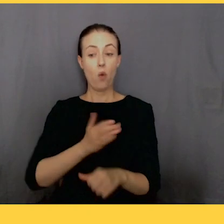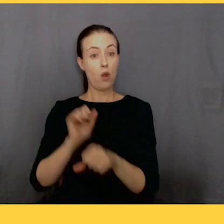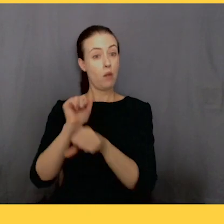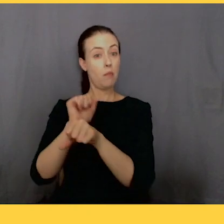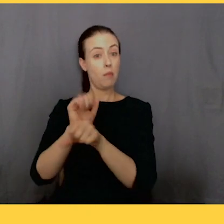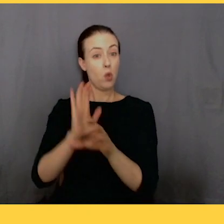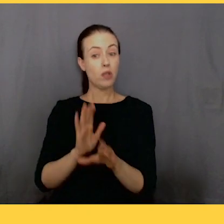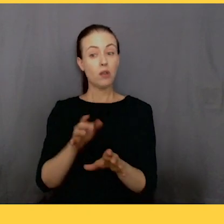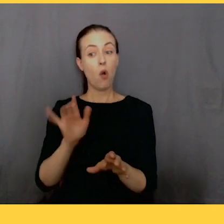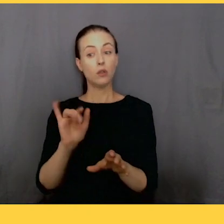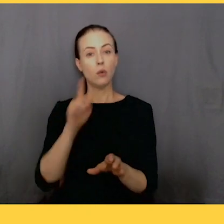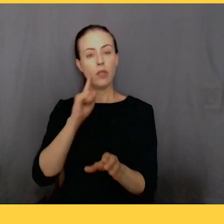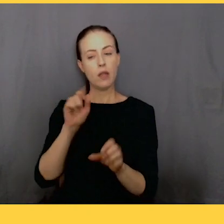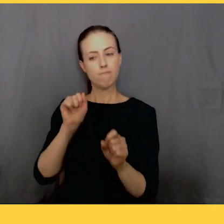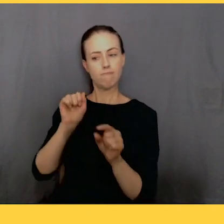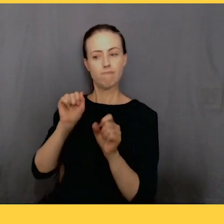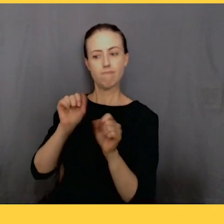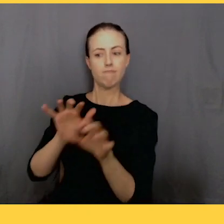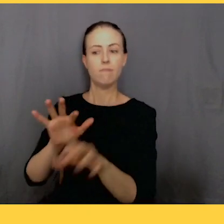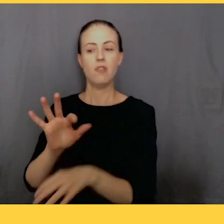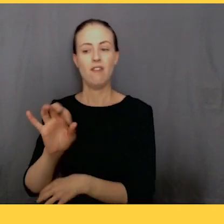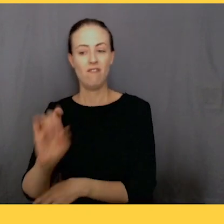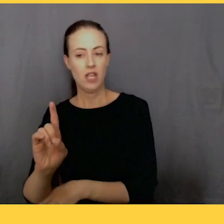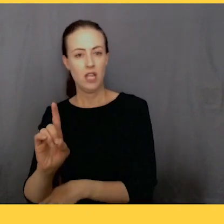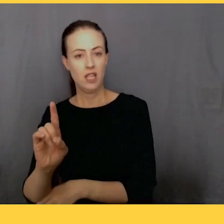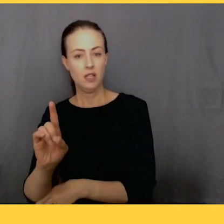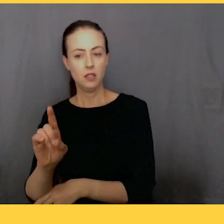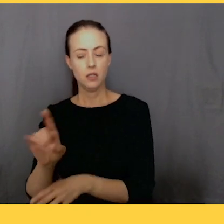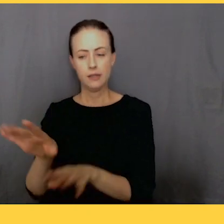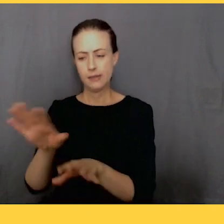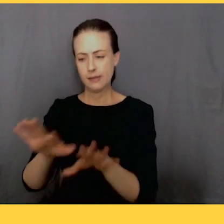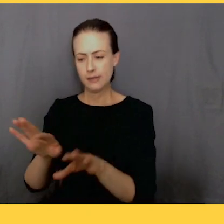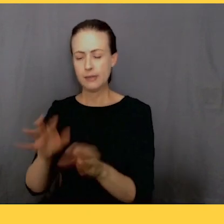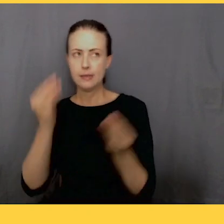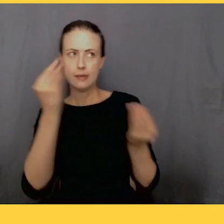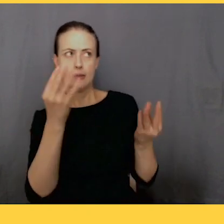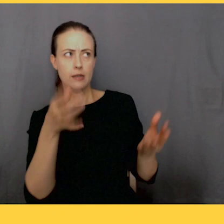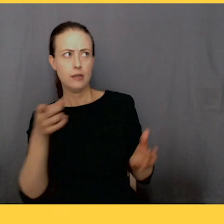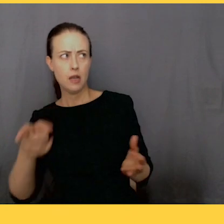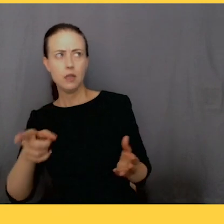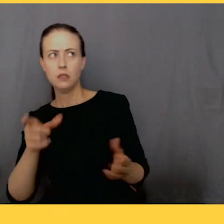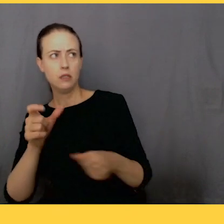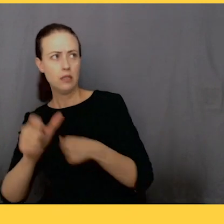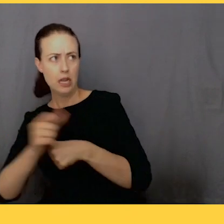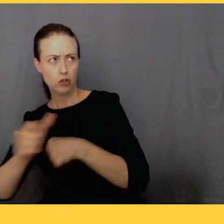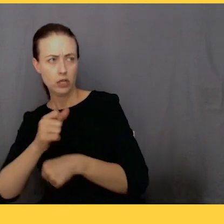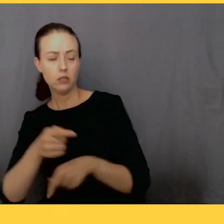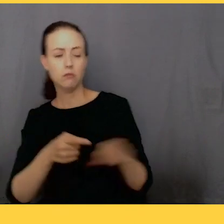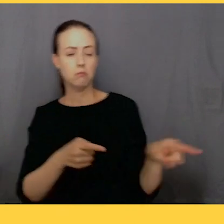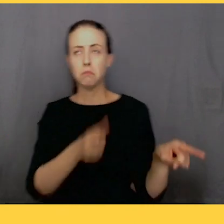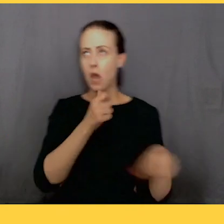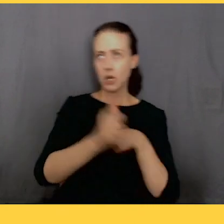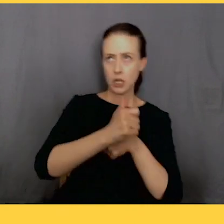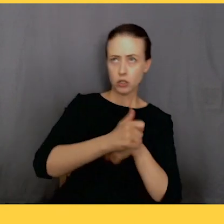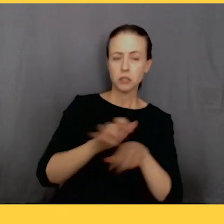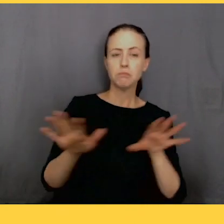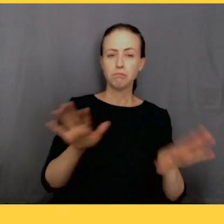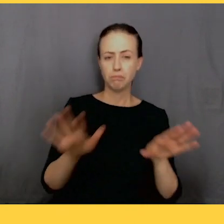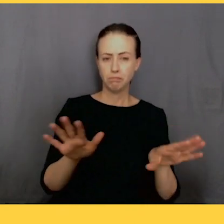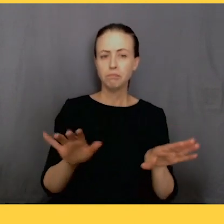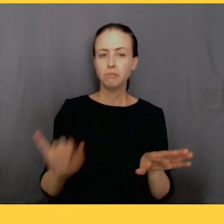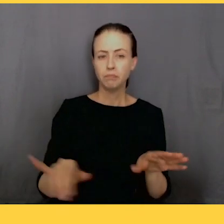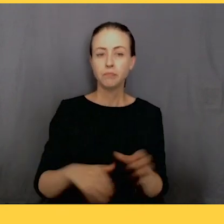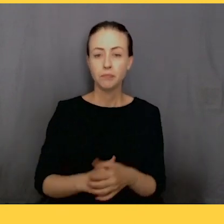real-time information to us. So if we're able to sectionalize our circuit more effectively, this both reduces the impact